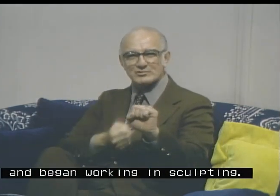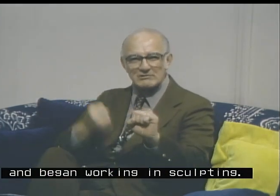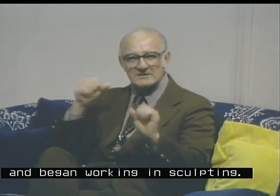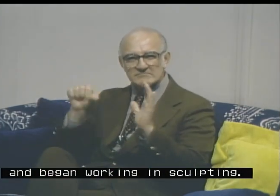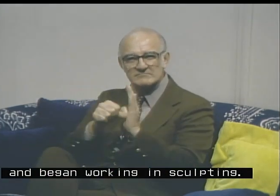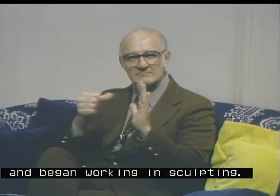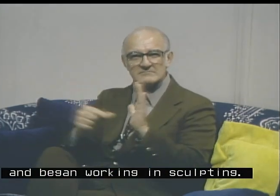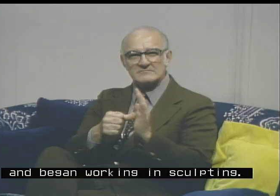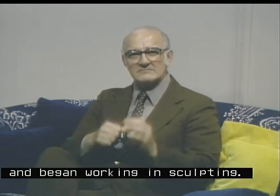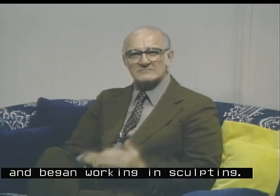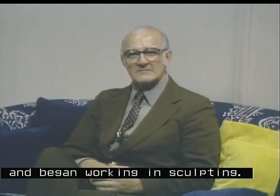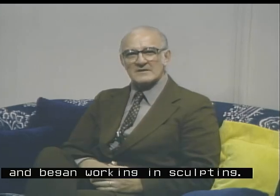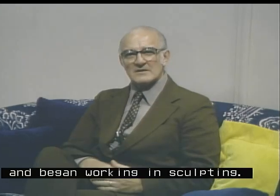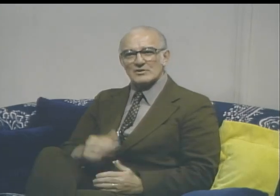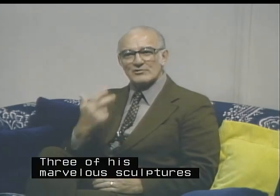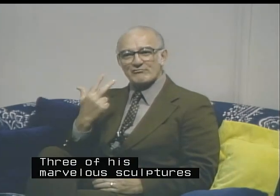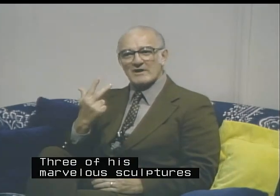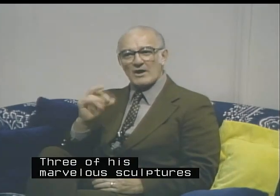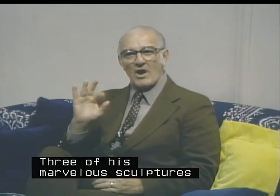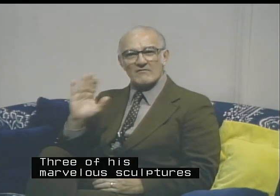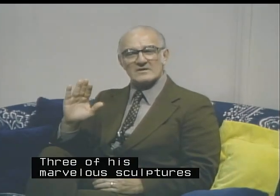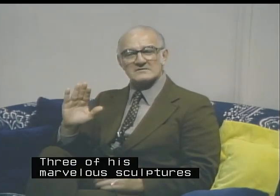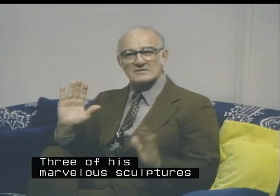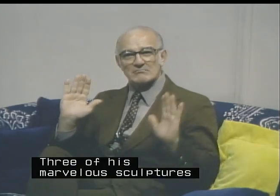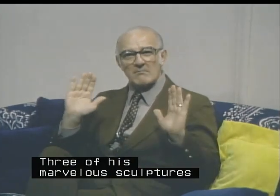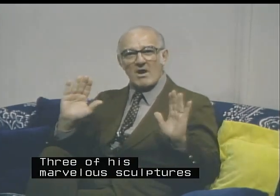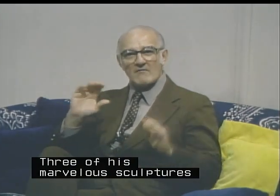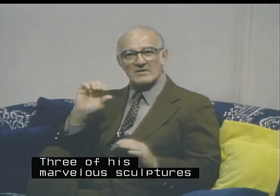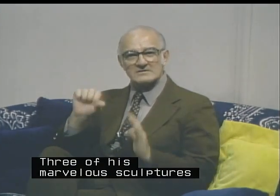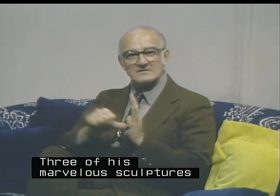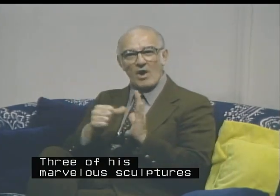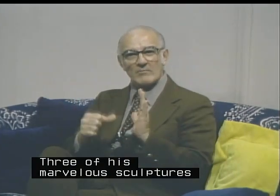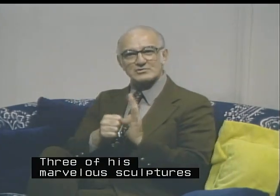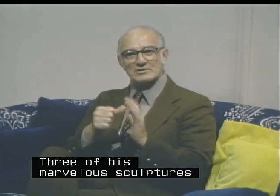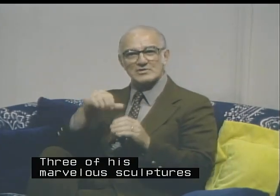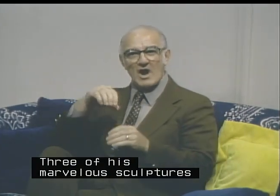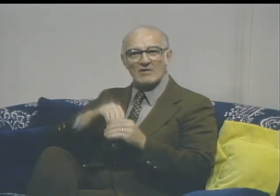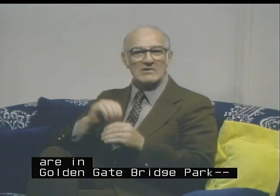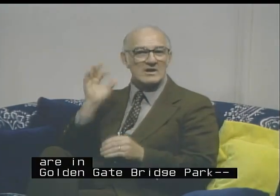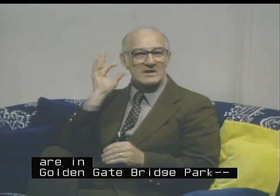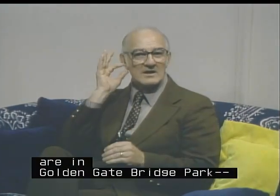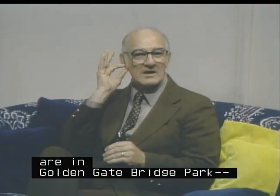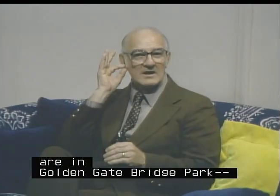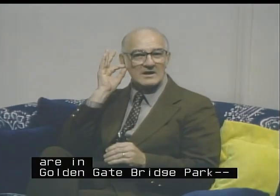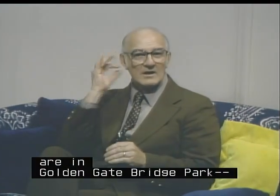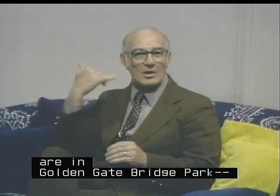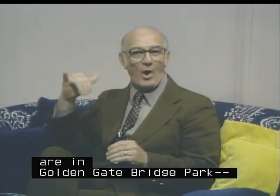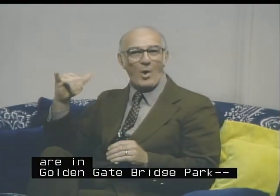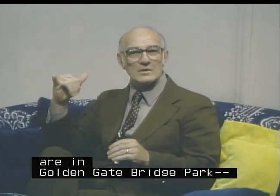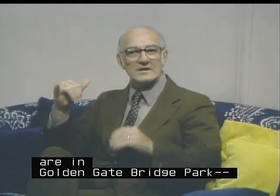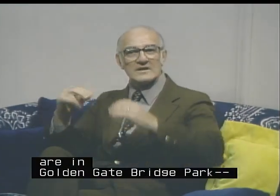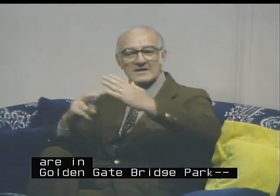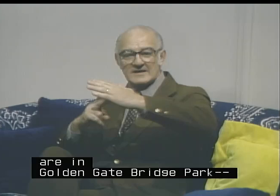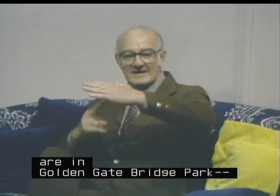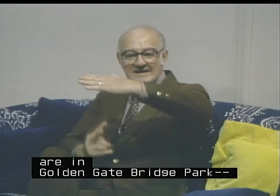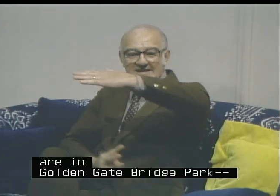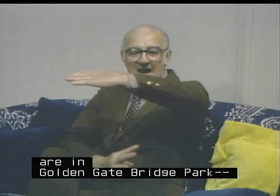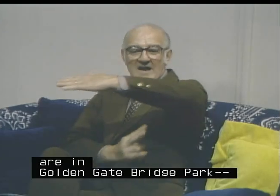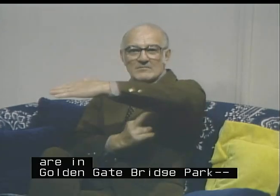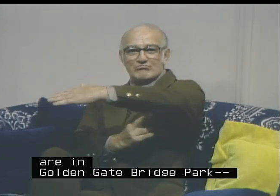sculpturing. Three of his marvelous sculptures are in Golden Gate